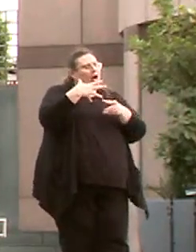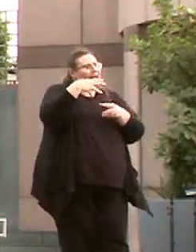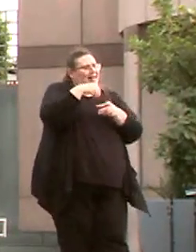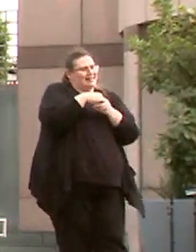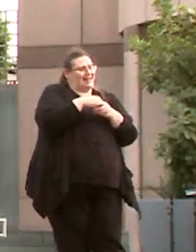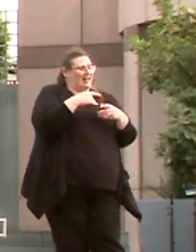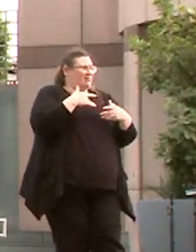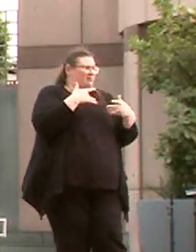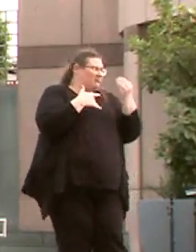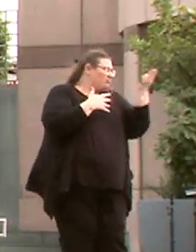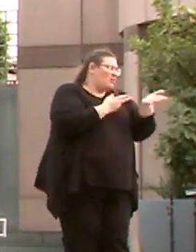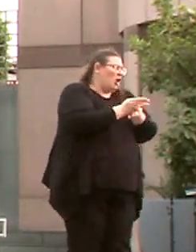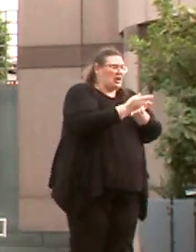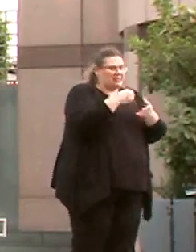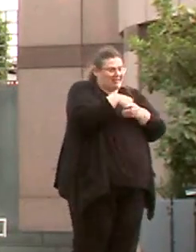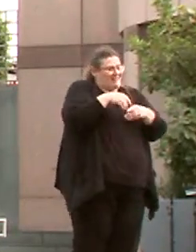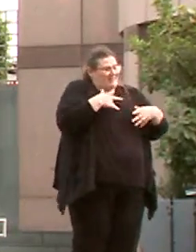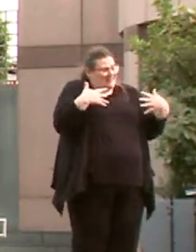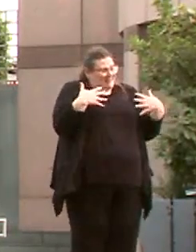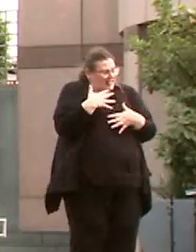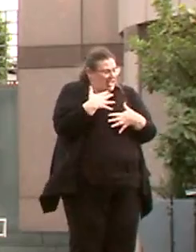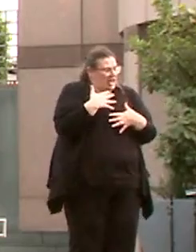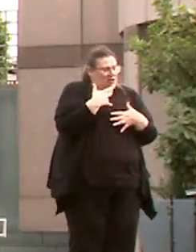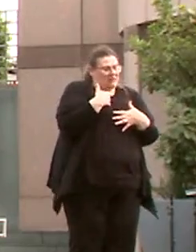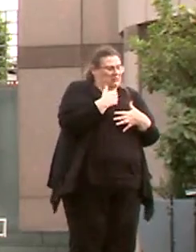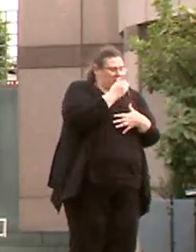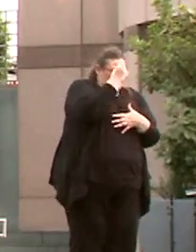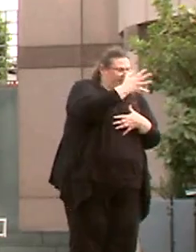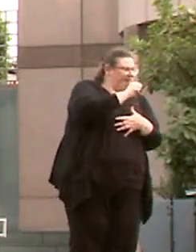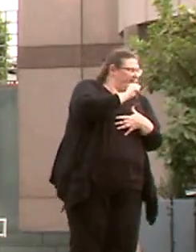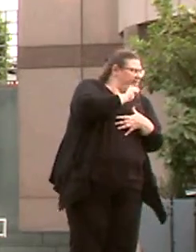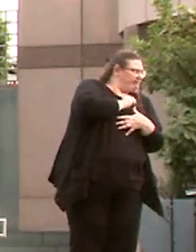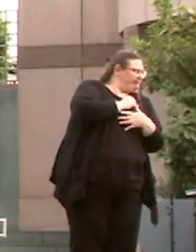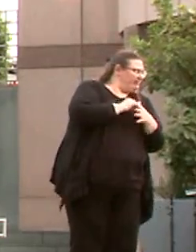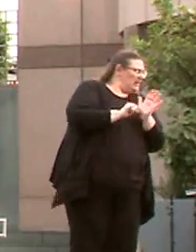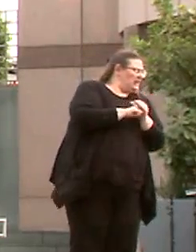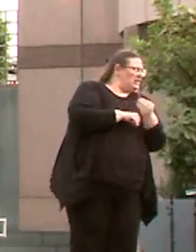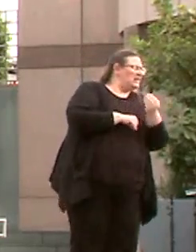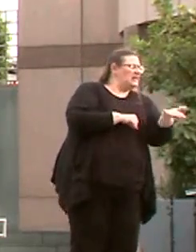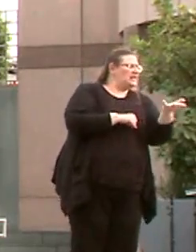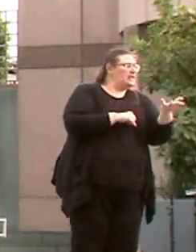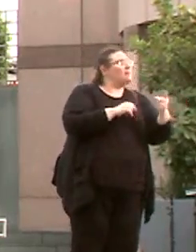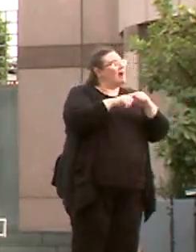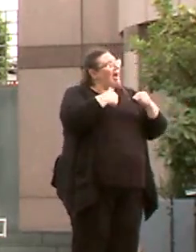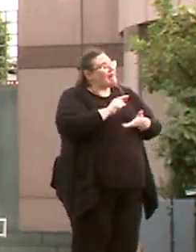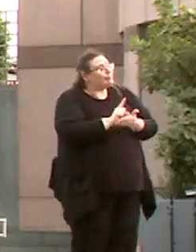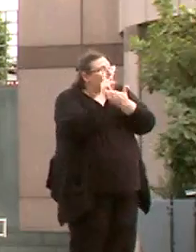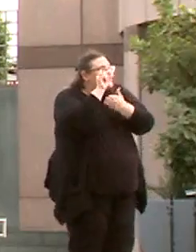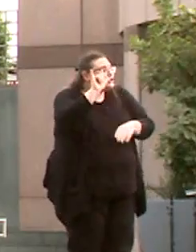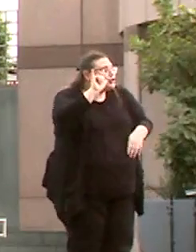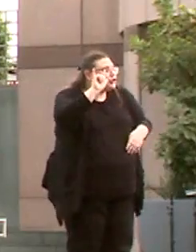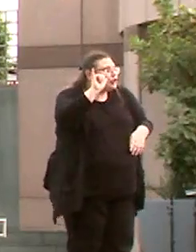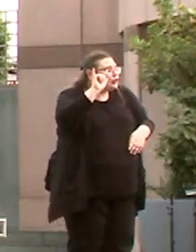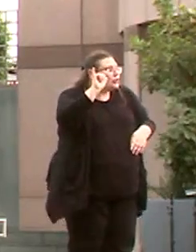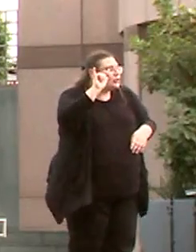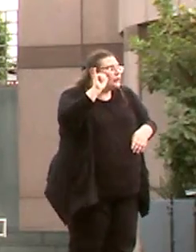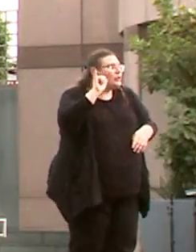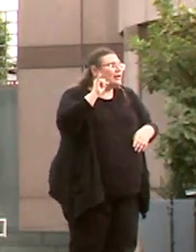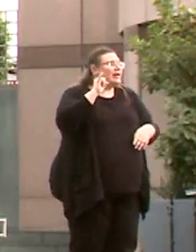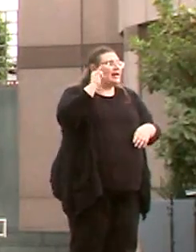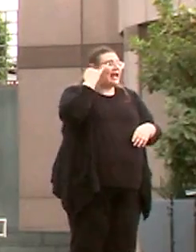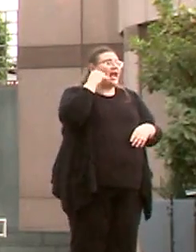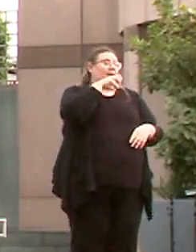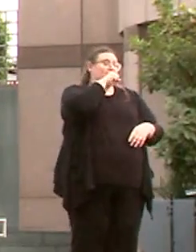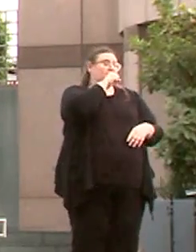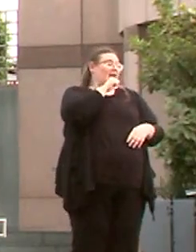fear, honestly, when you have to almost self-identify. But I also know that I have the privilege that as long as I don't tell